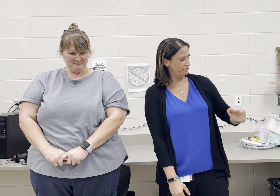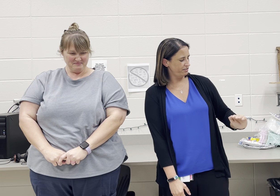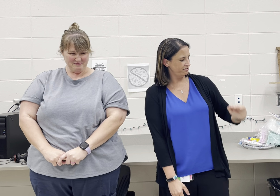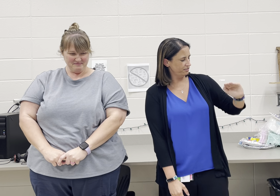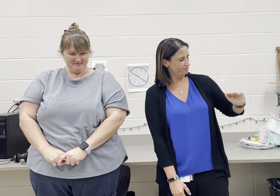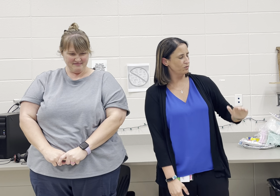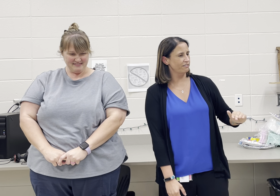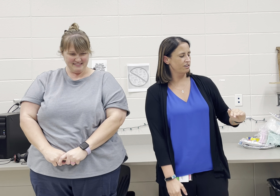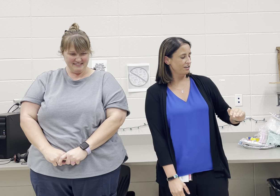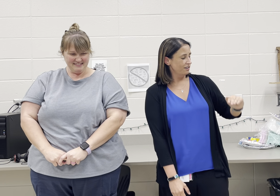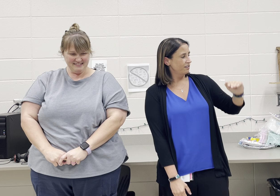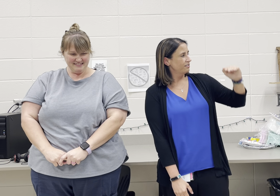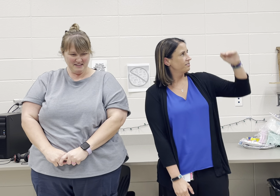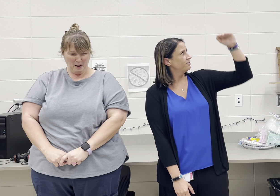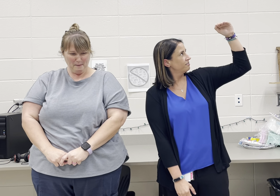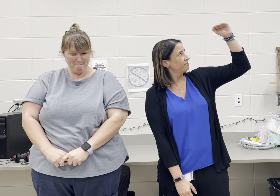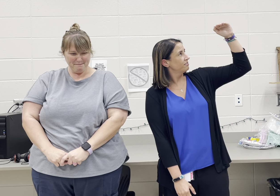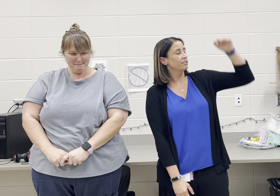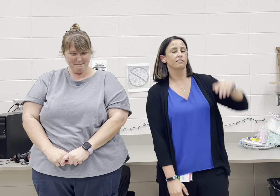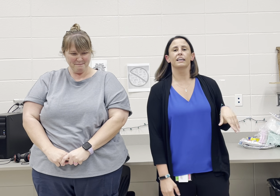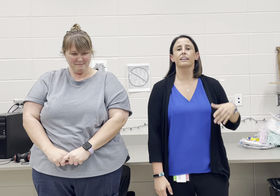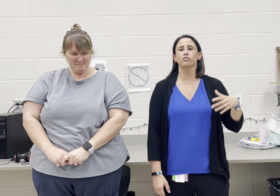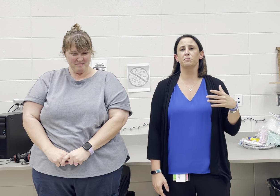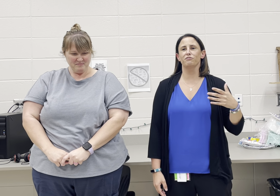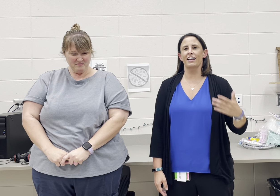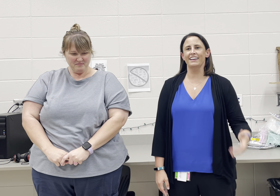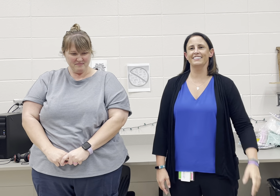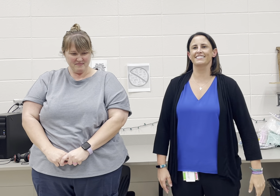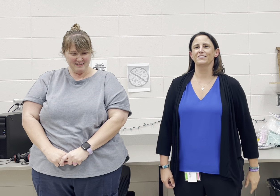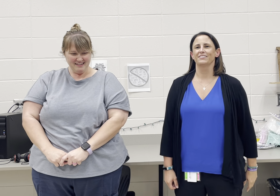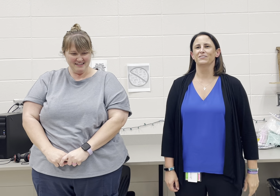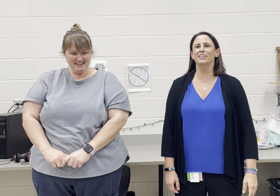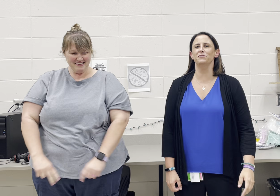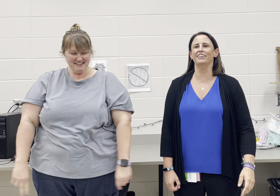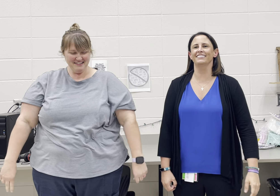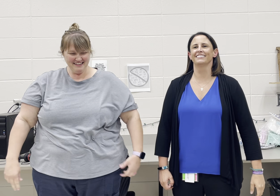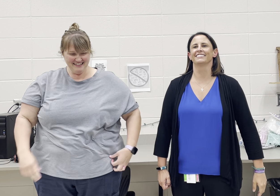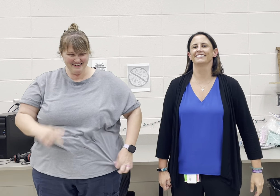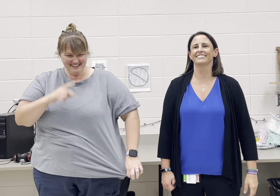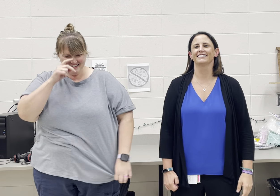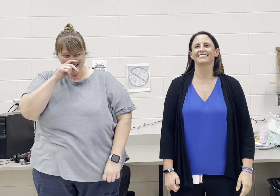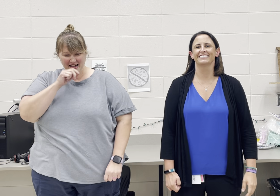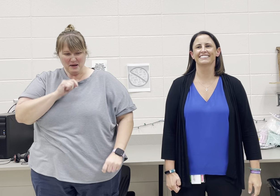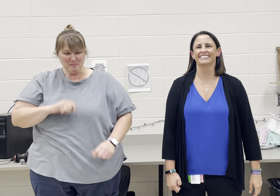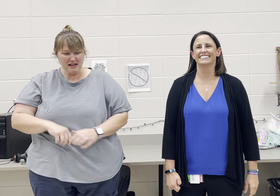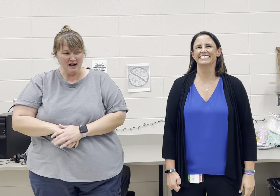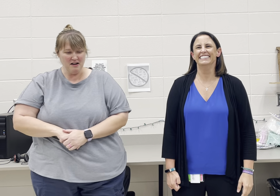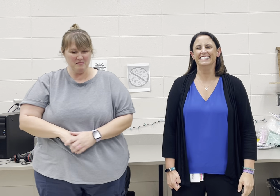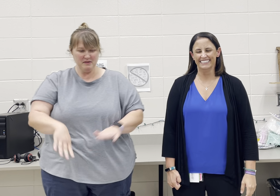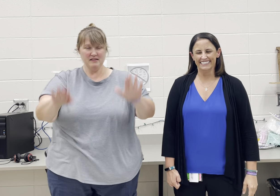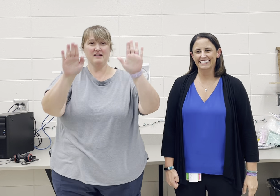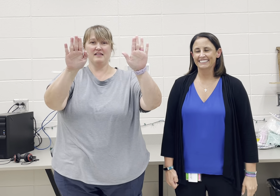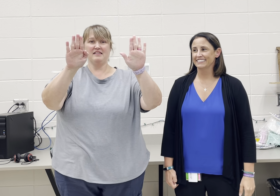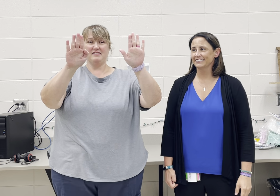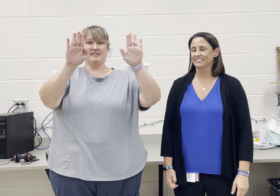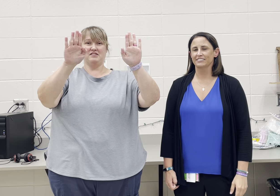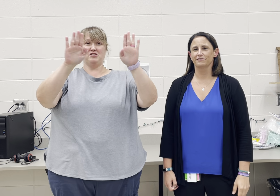you, whatever. That can also be raise. What do you want? Become